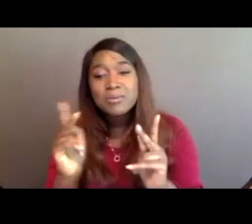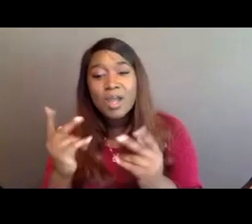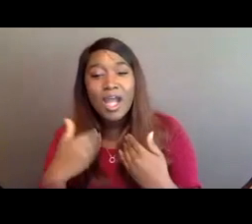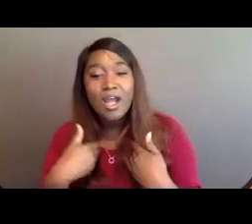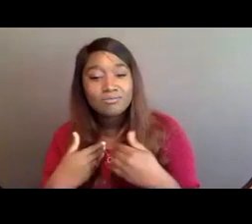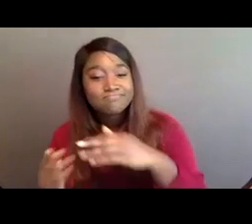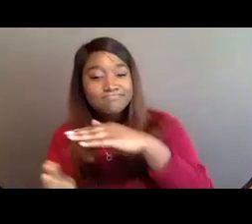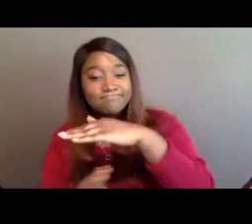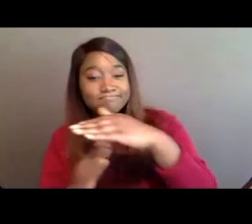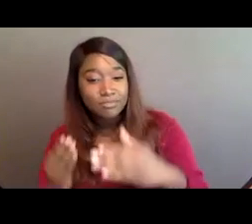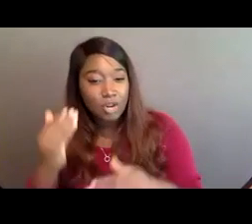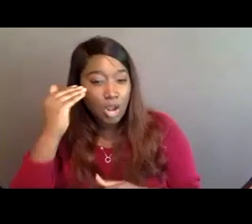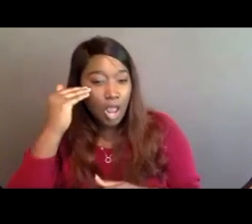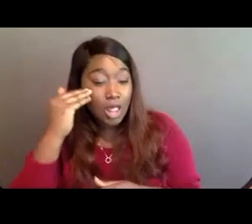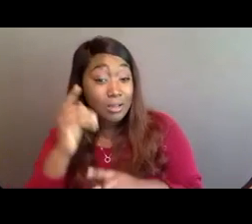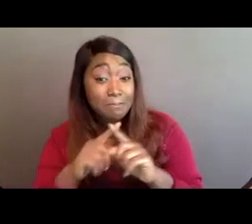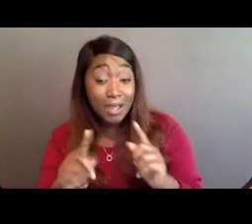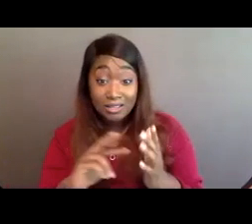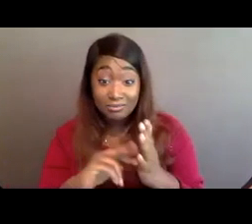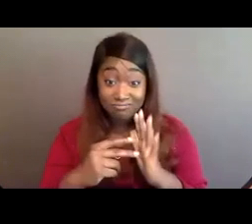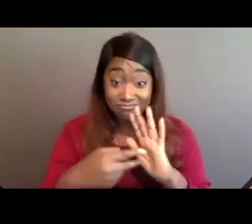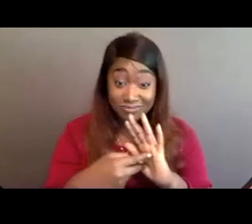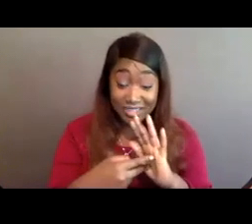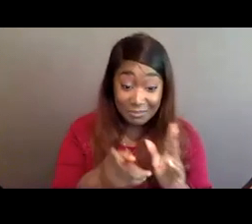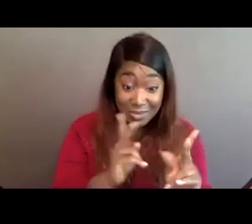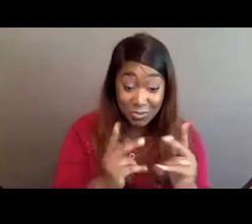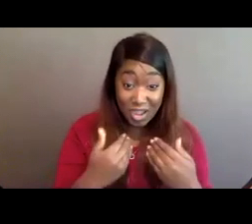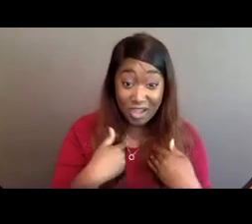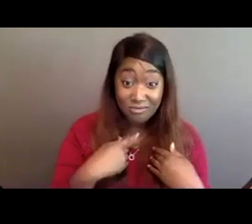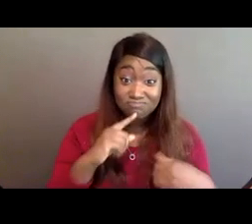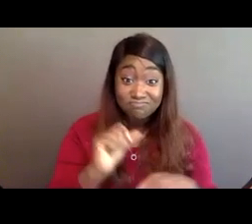who are actually trained would tell you that they're trained.